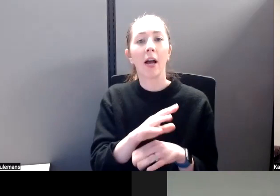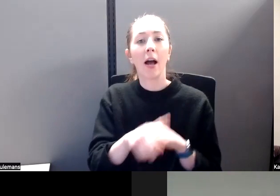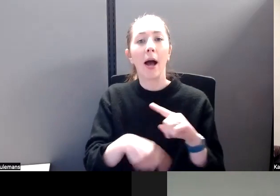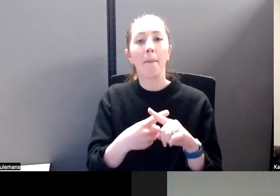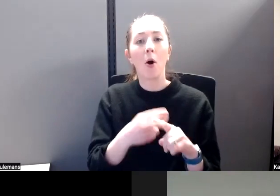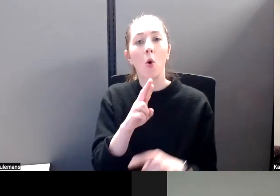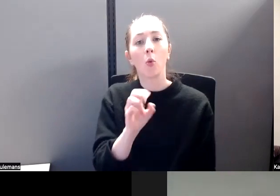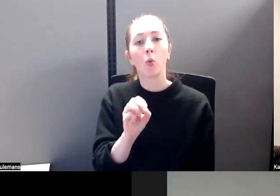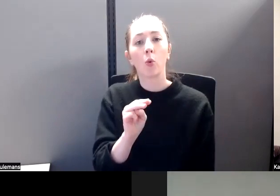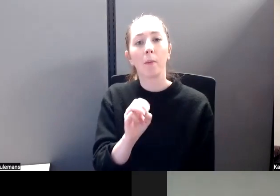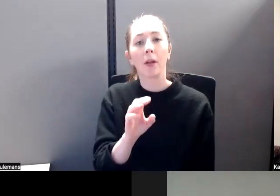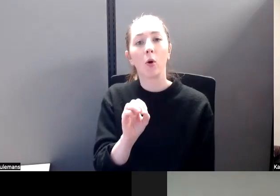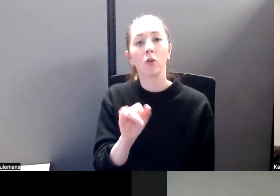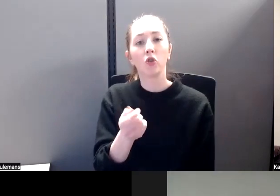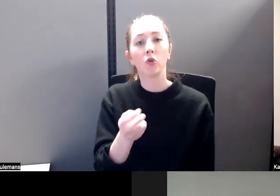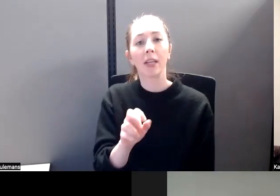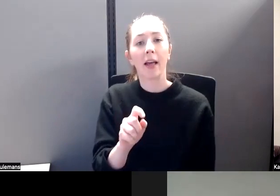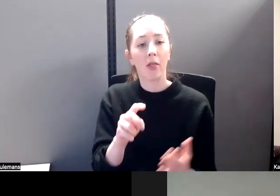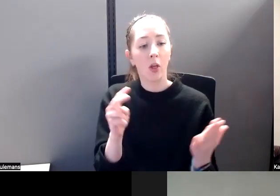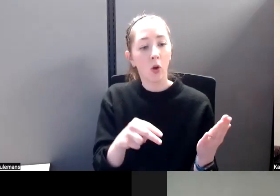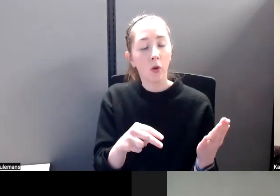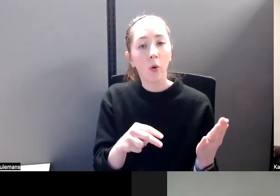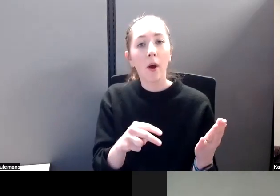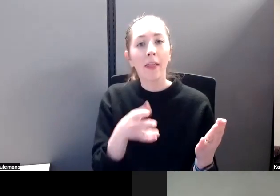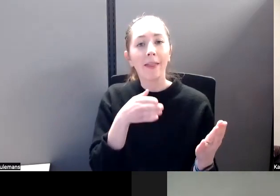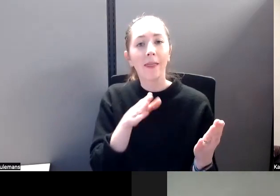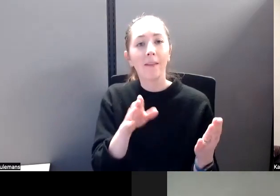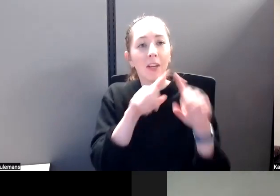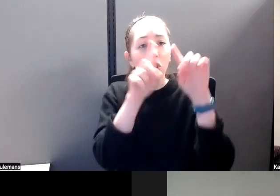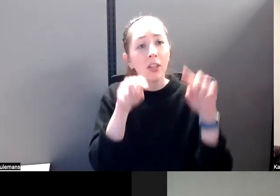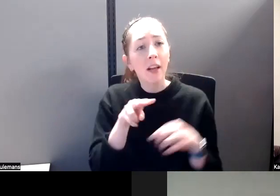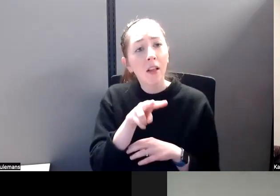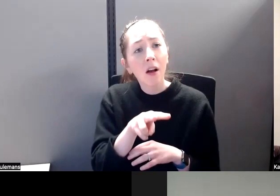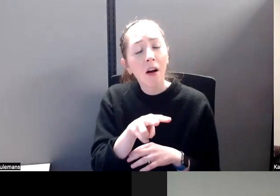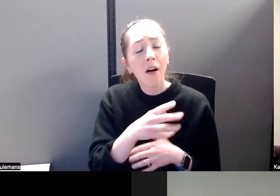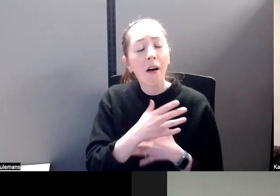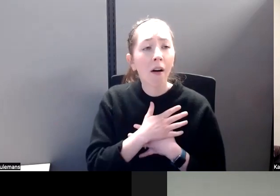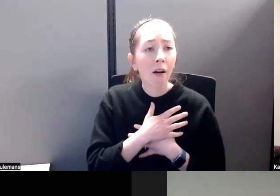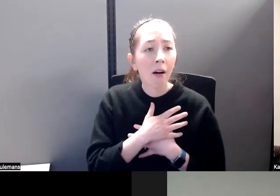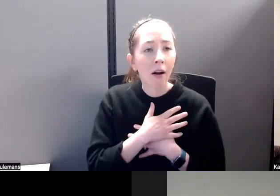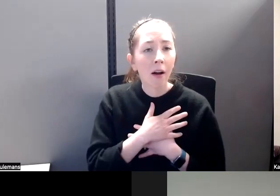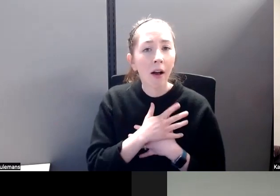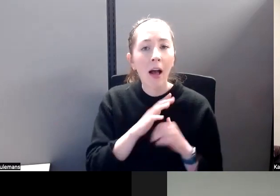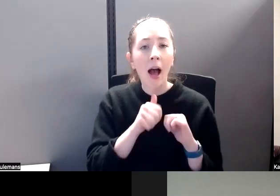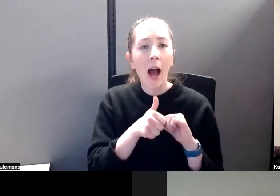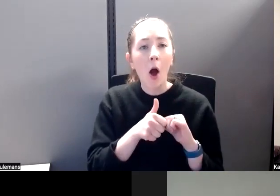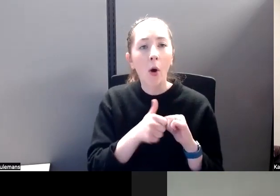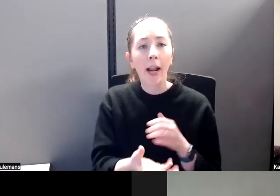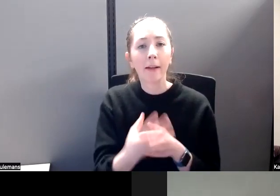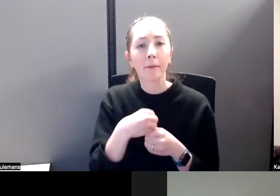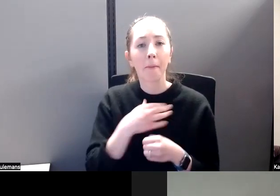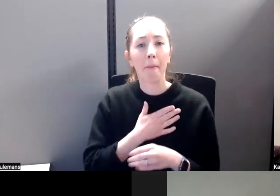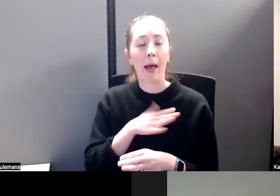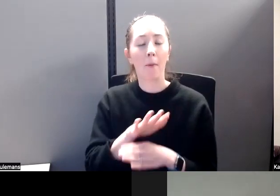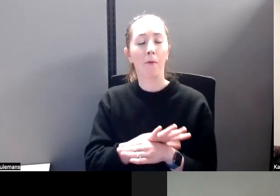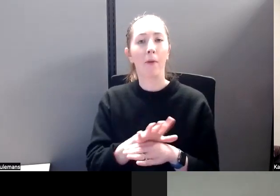and Juliet, where they look through the, you know, the fish tank. Oh, shot. And I was like, how can I put this in here?